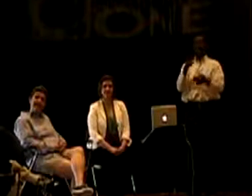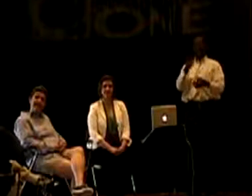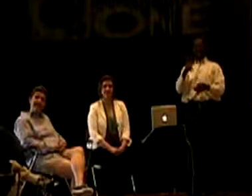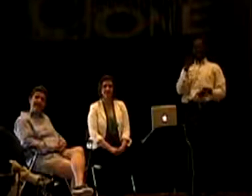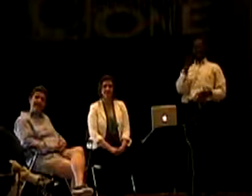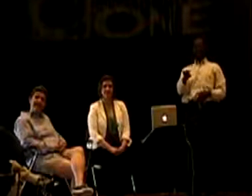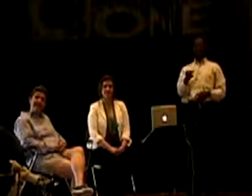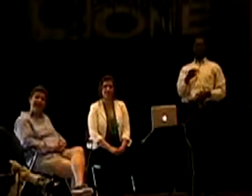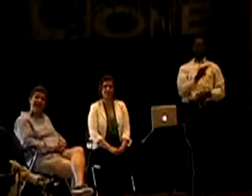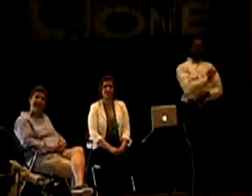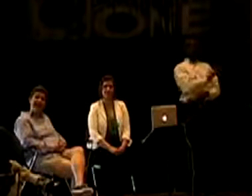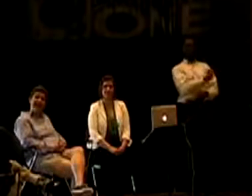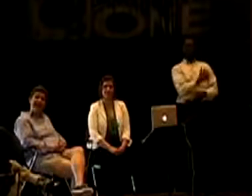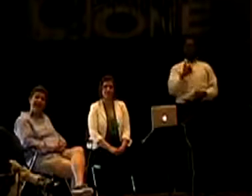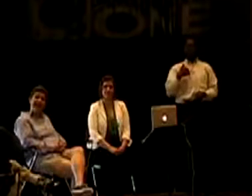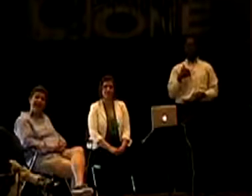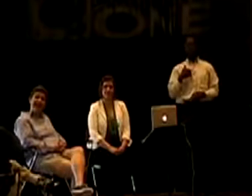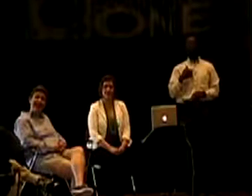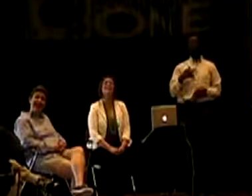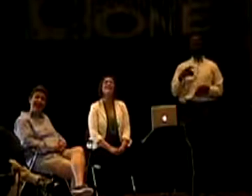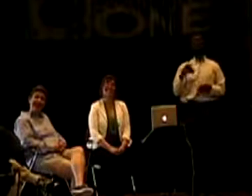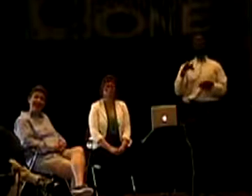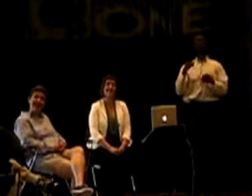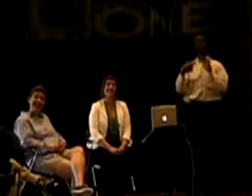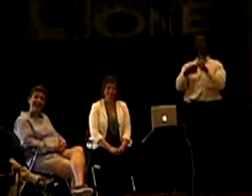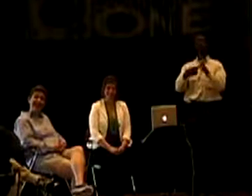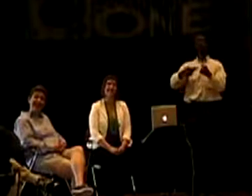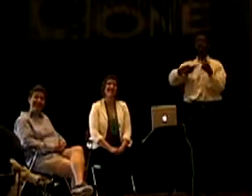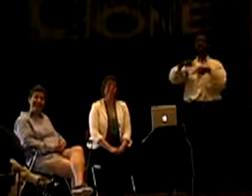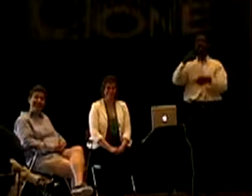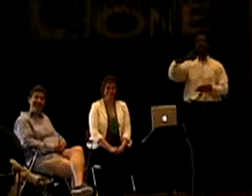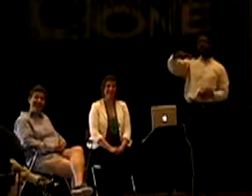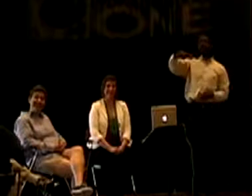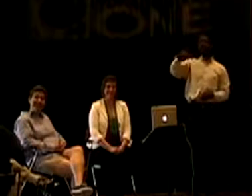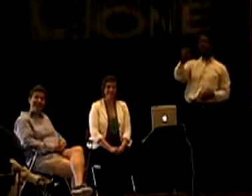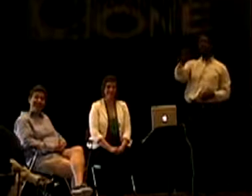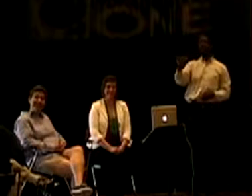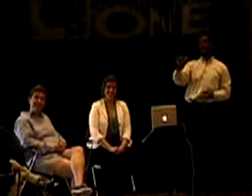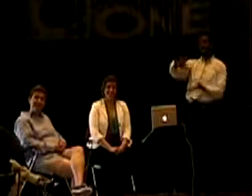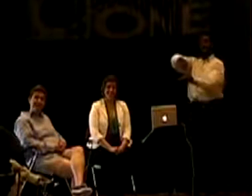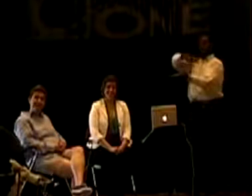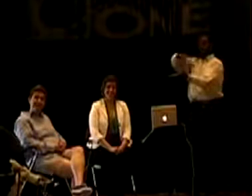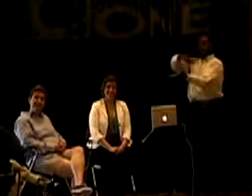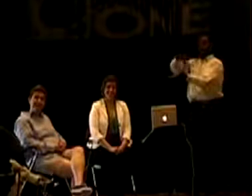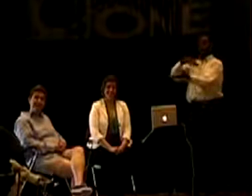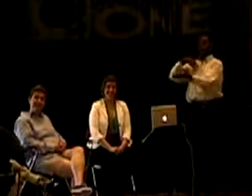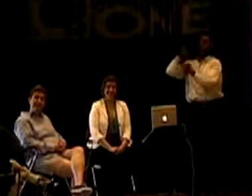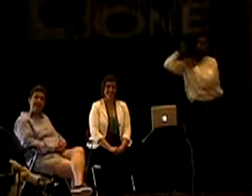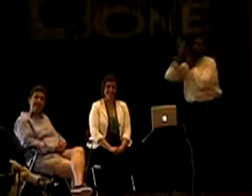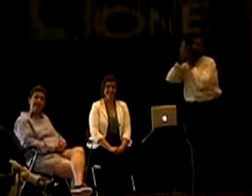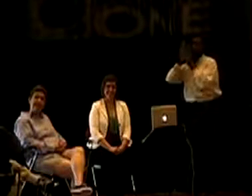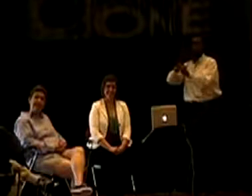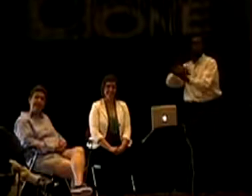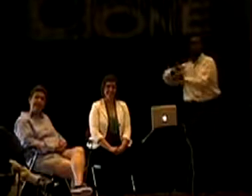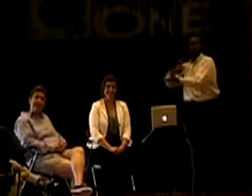you were showing some of that. Like the sign for poetry. I mean, really. You know, it's like the sign for